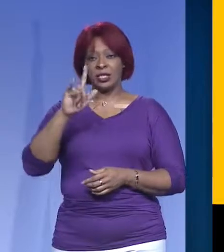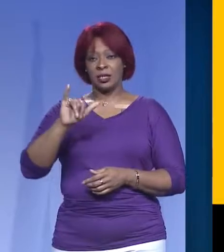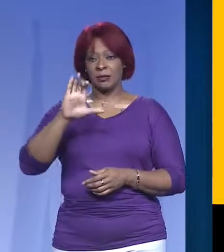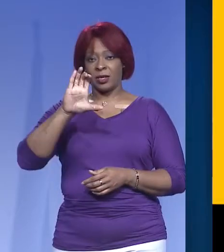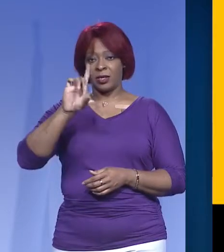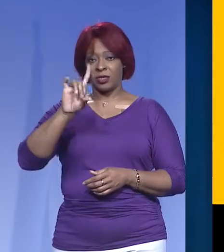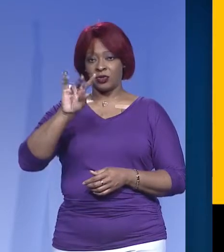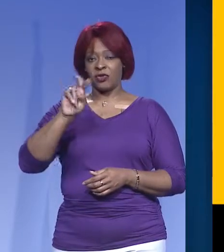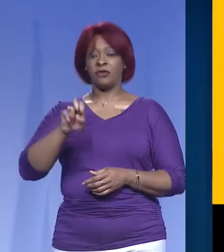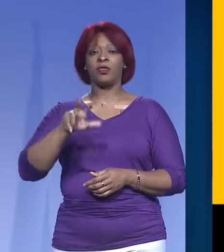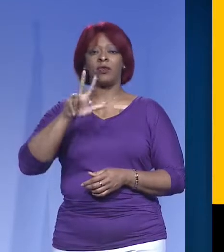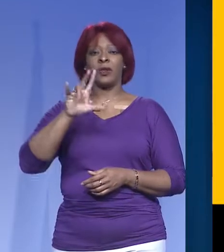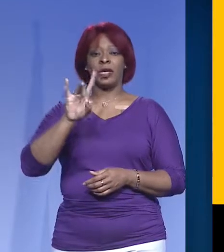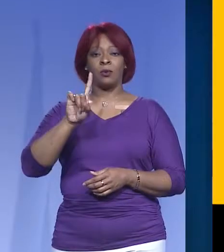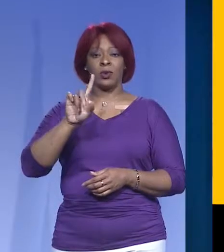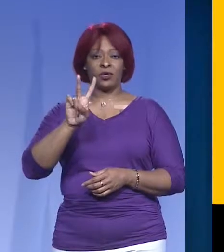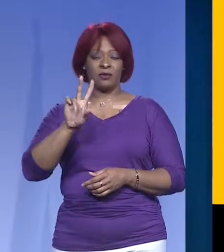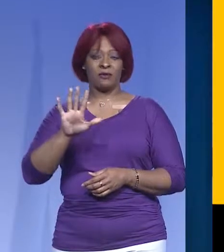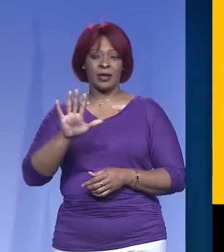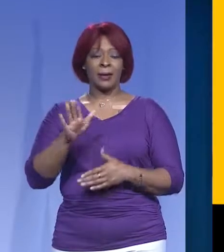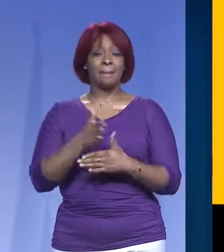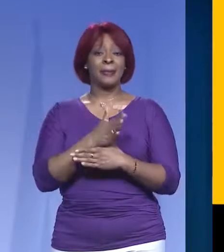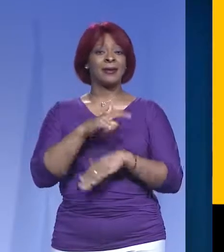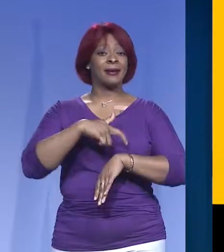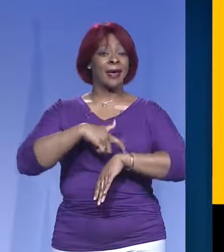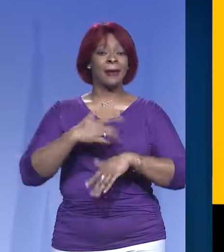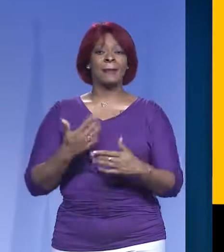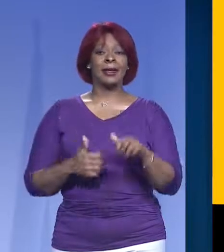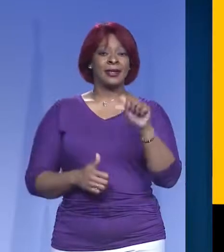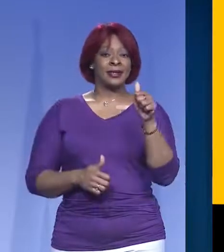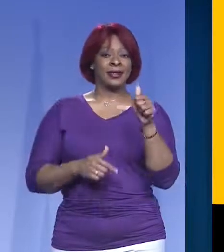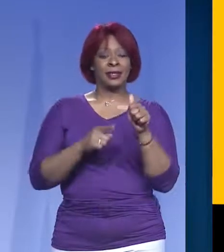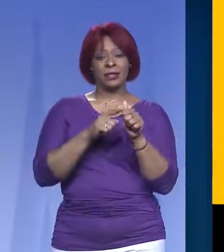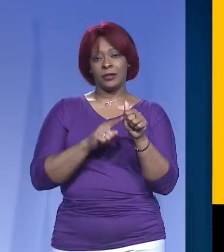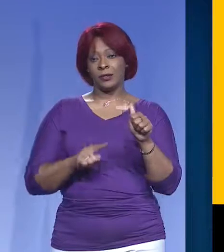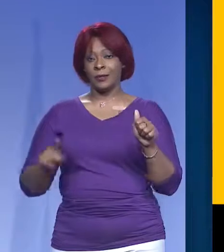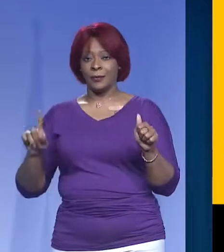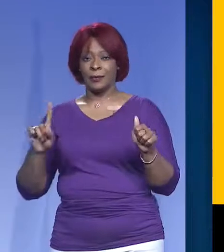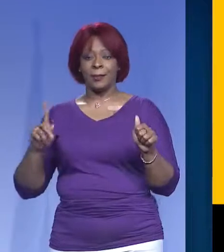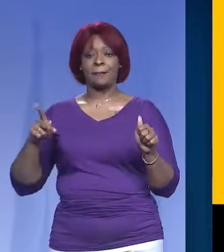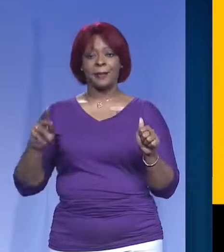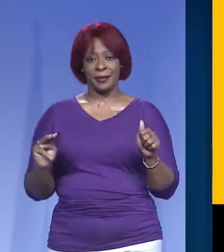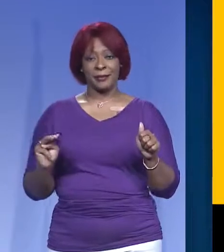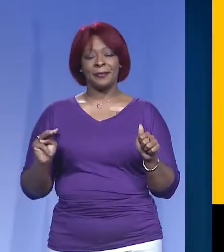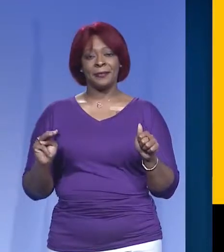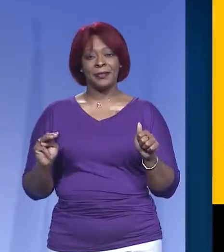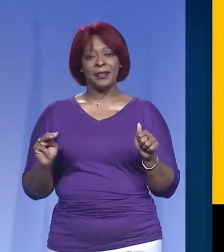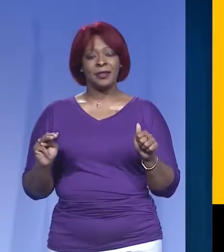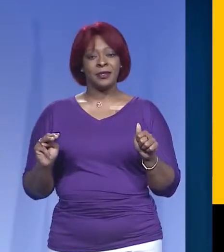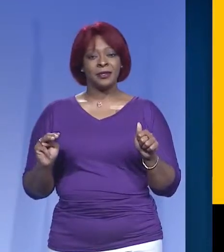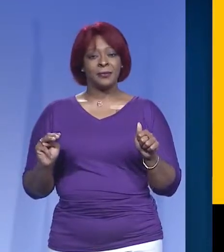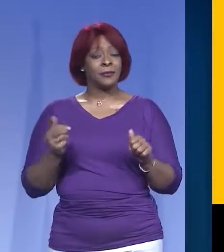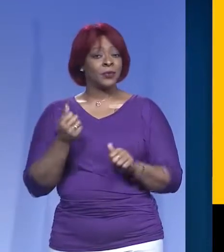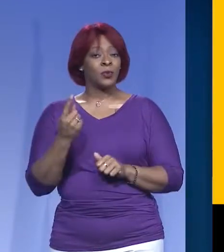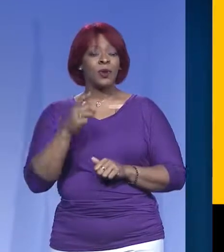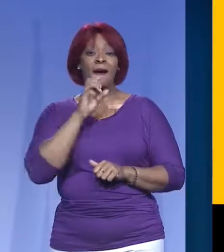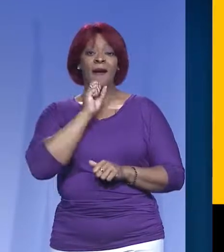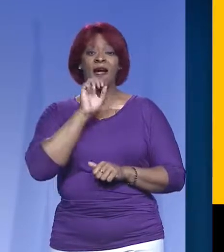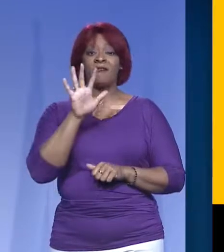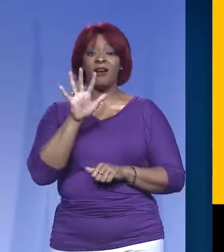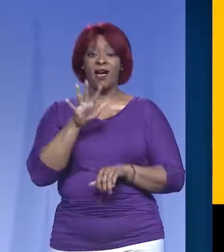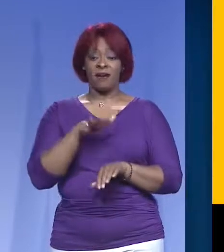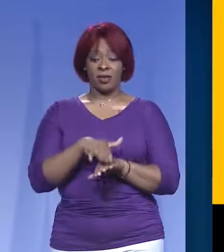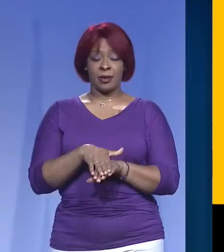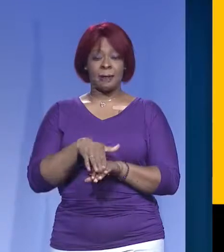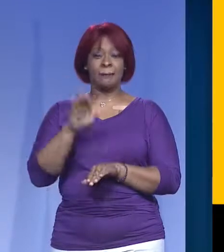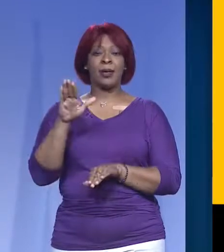code 38125 between the hours of 10 a.m. and 1 p.m. So anybody 5 years old